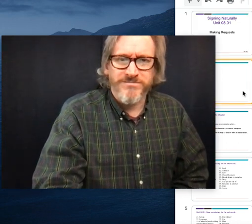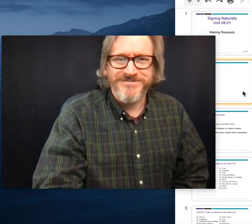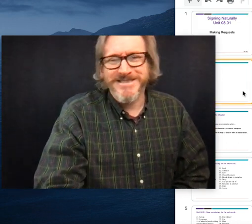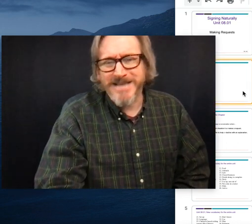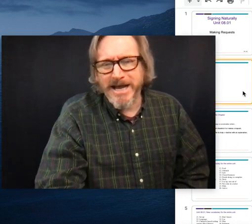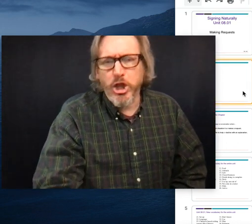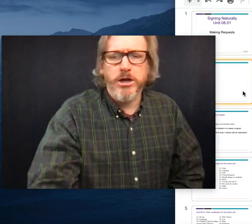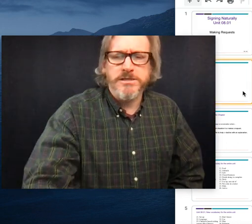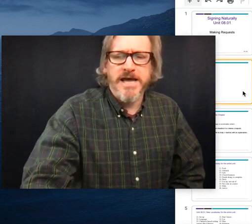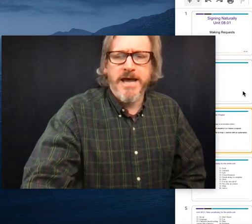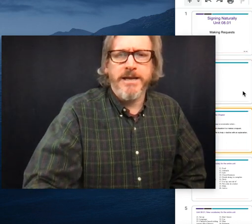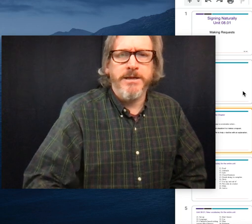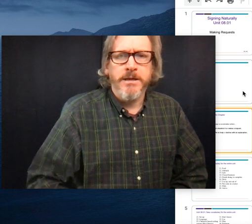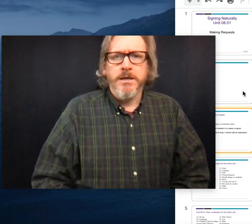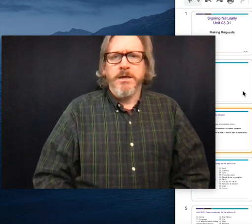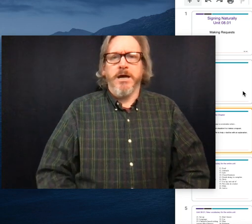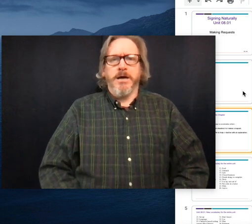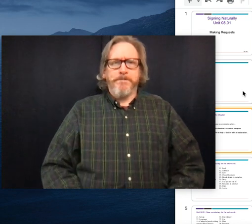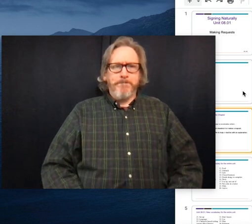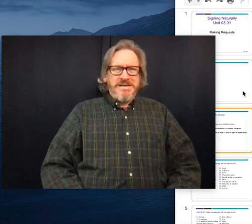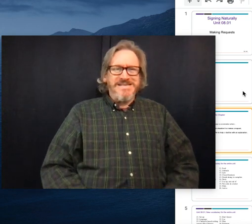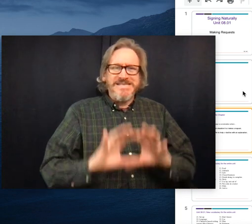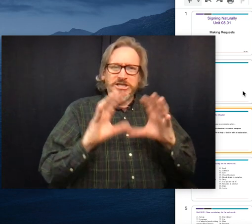different dialogues and